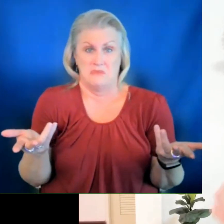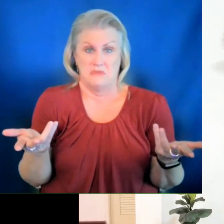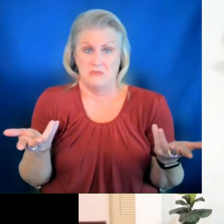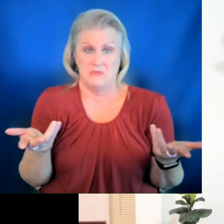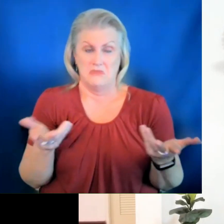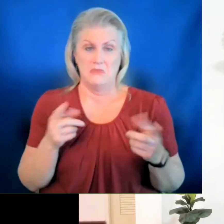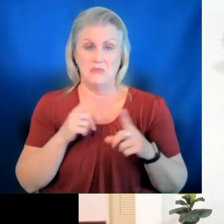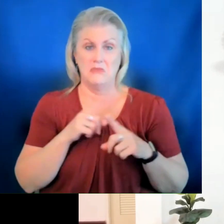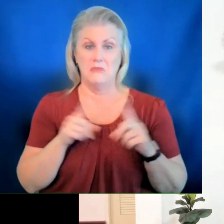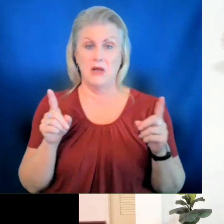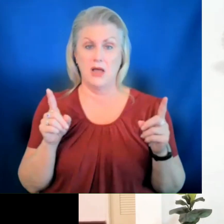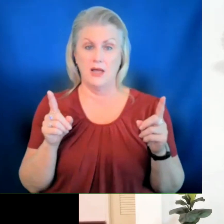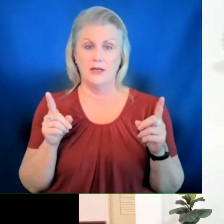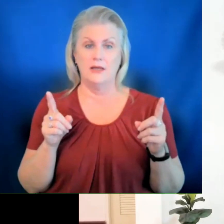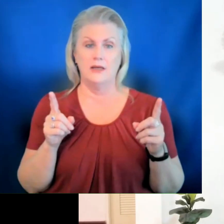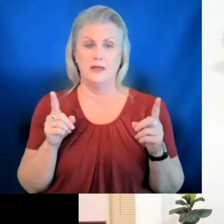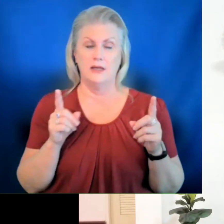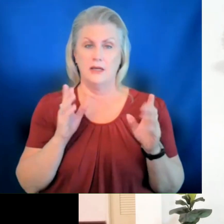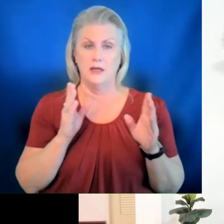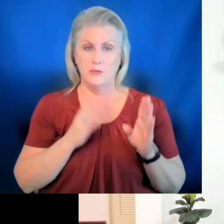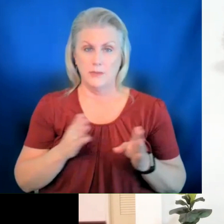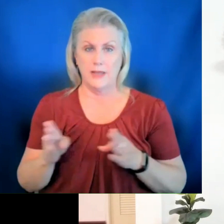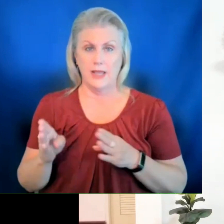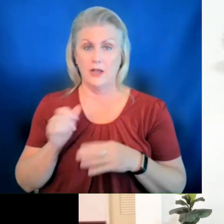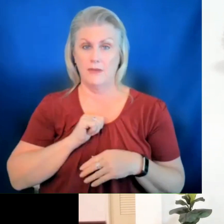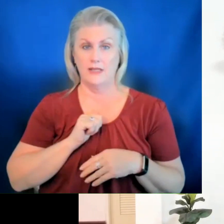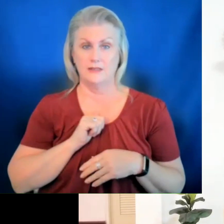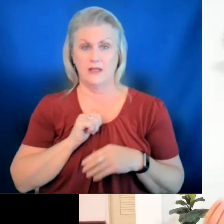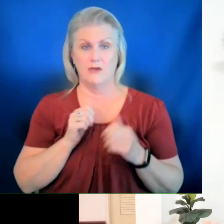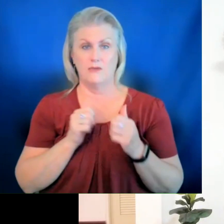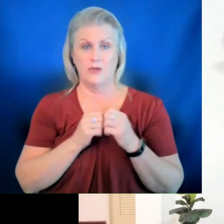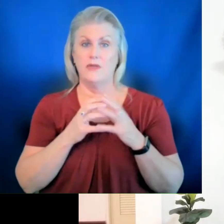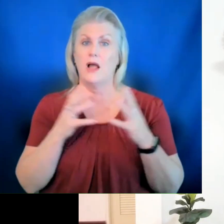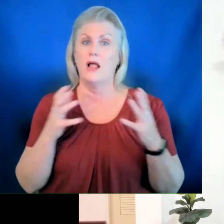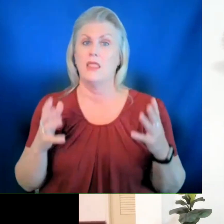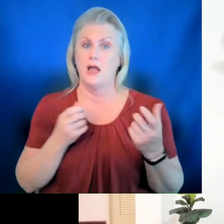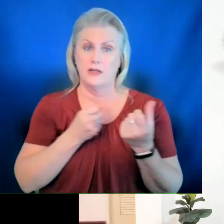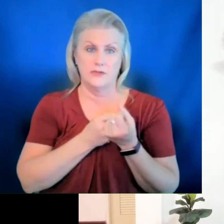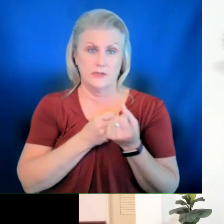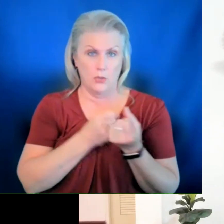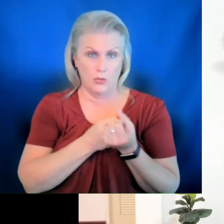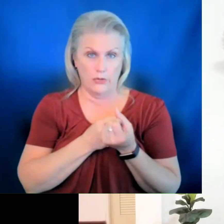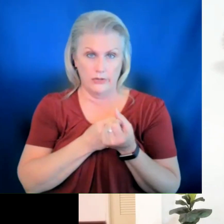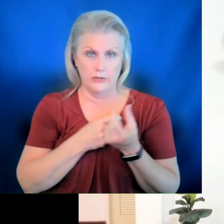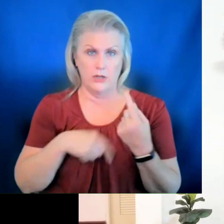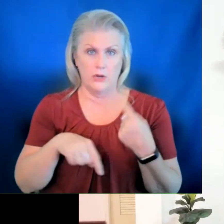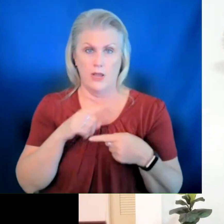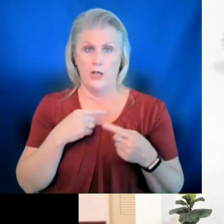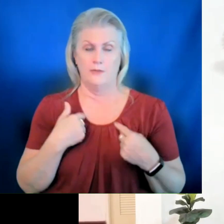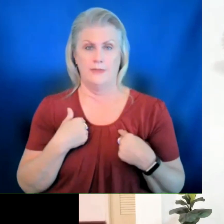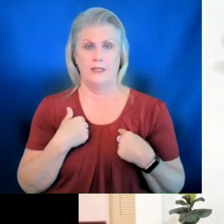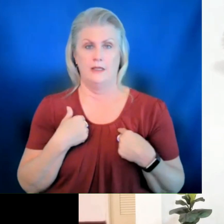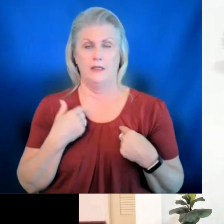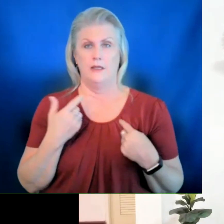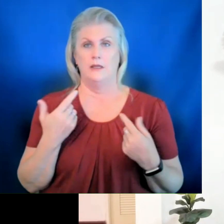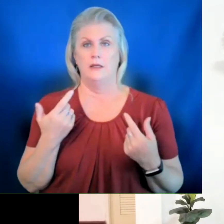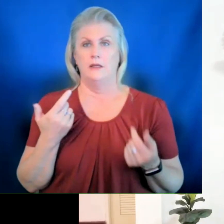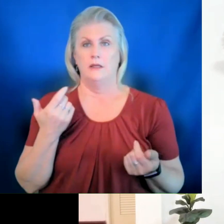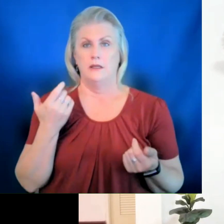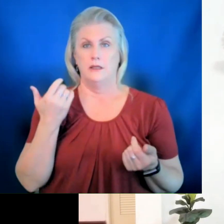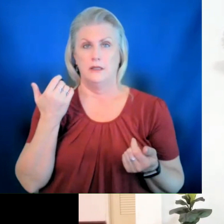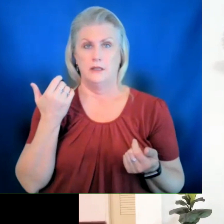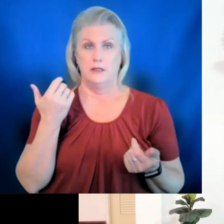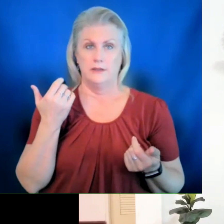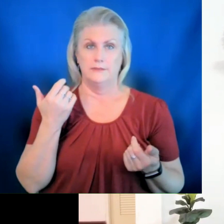I equipped myself with a lot of support around me. Because if there is something I